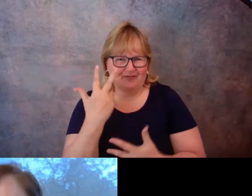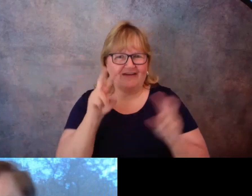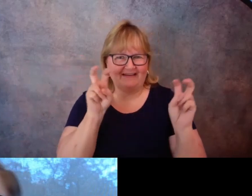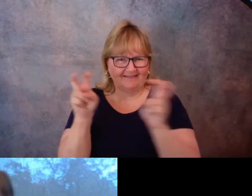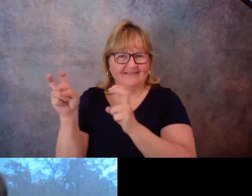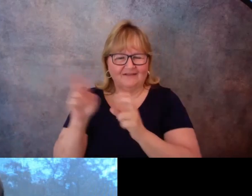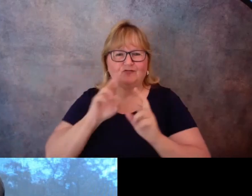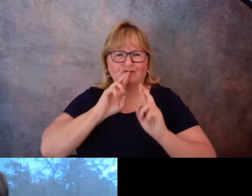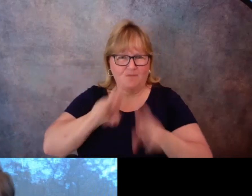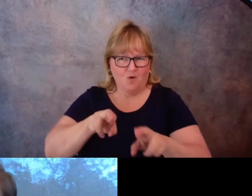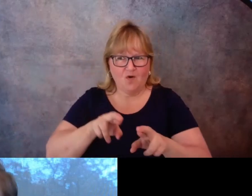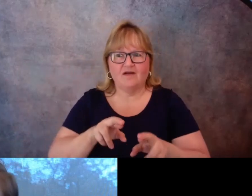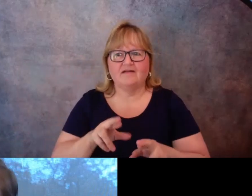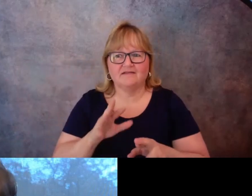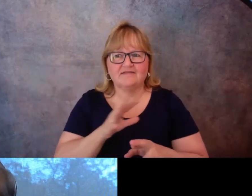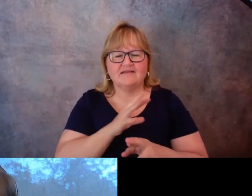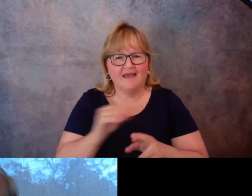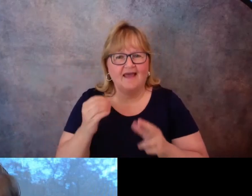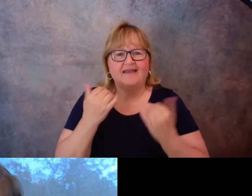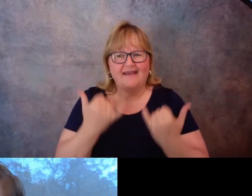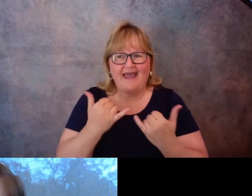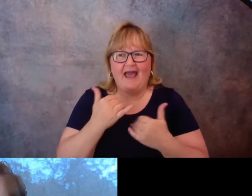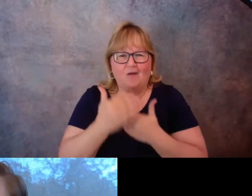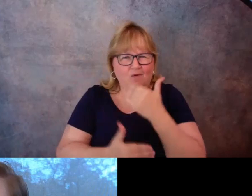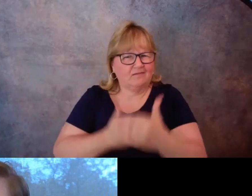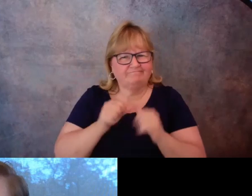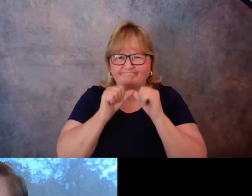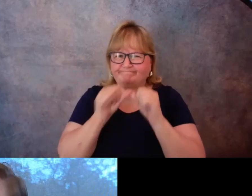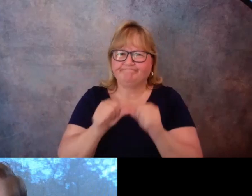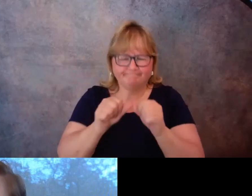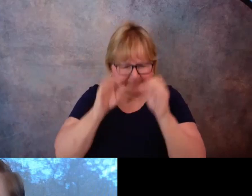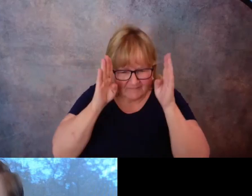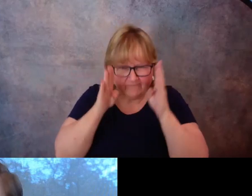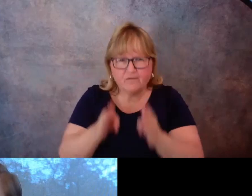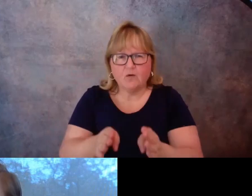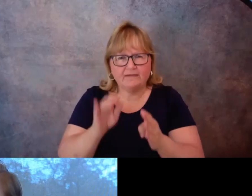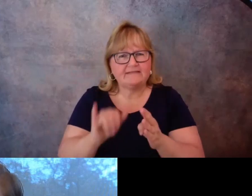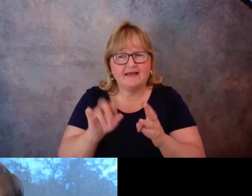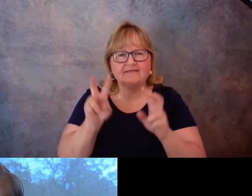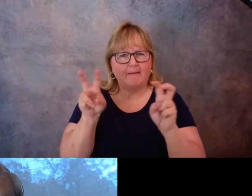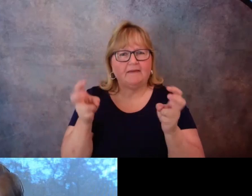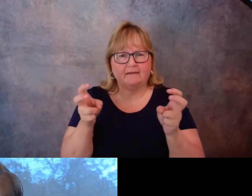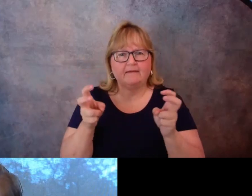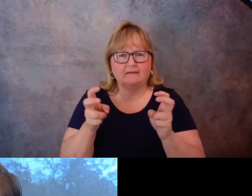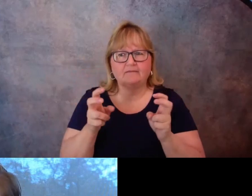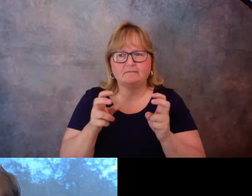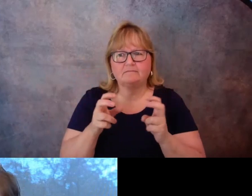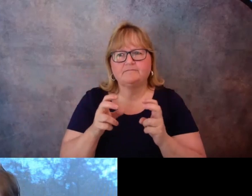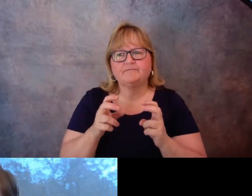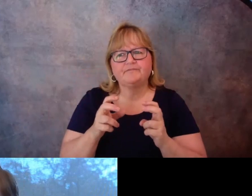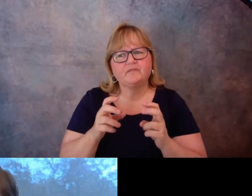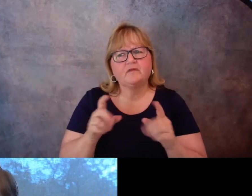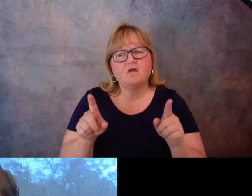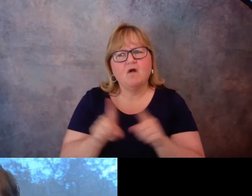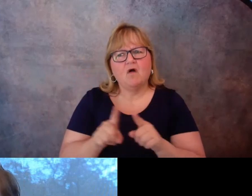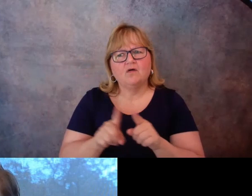18-month period. Yep. And we're sustaining a deep focus on the topic. The topic also emerged